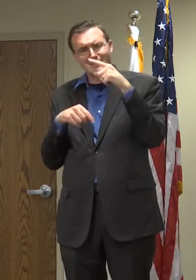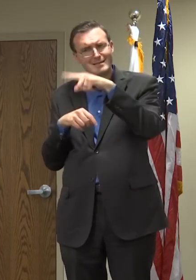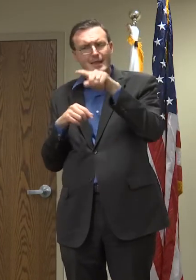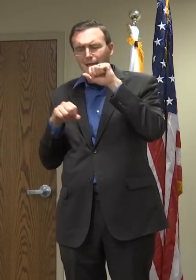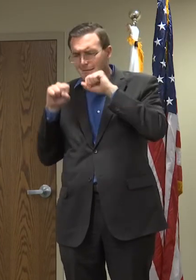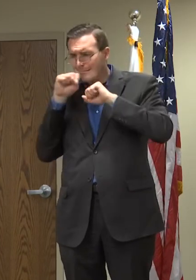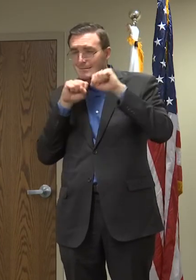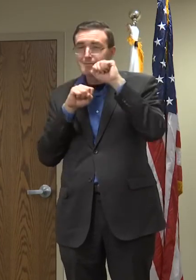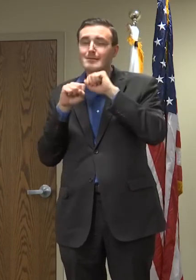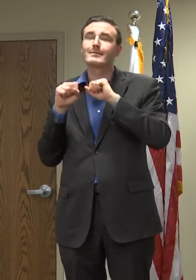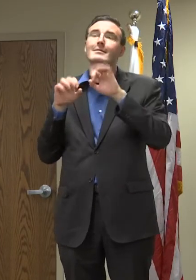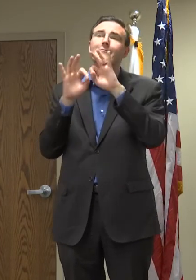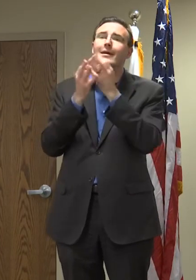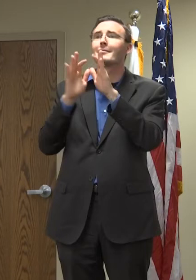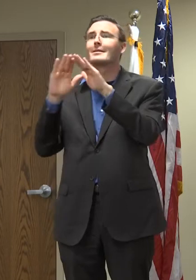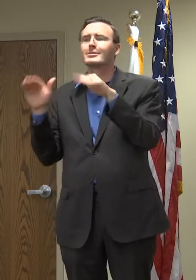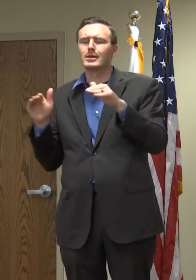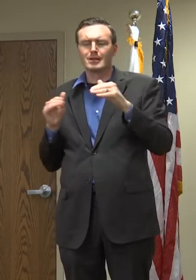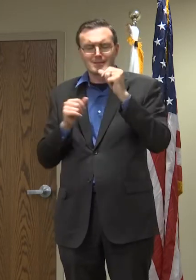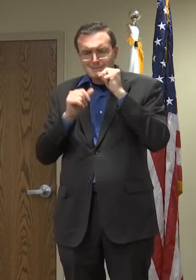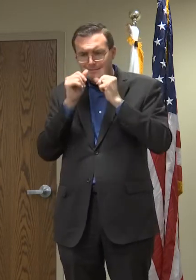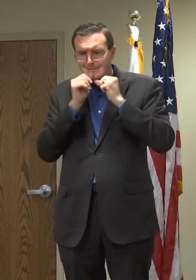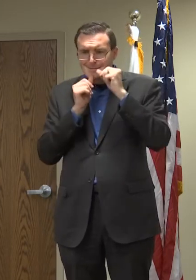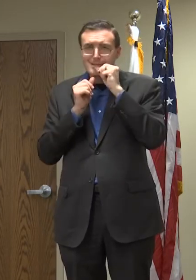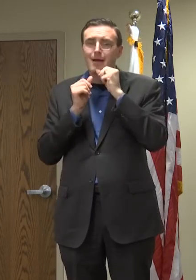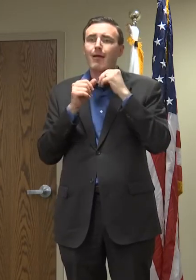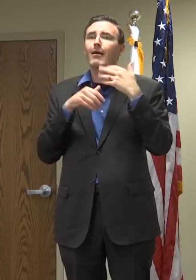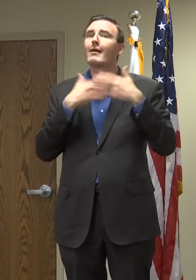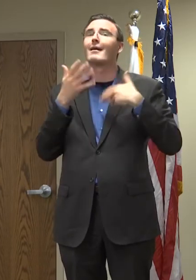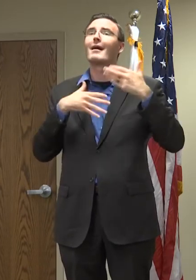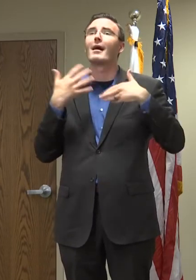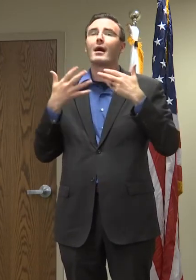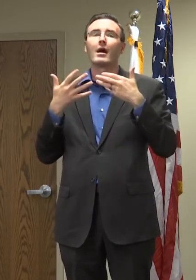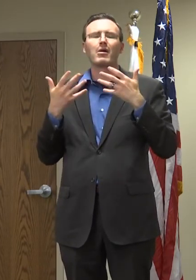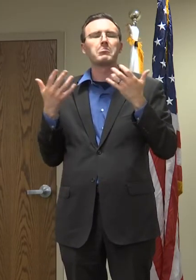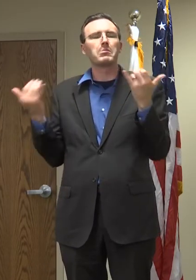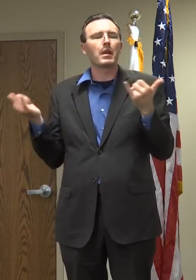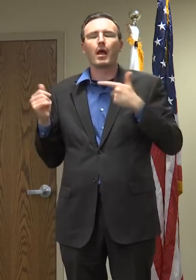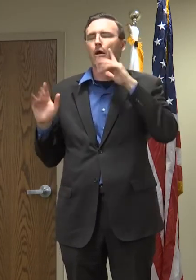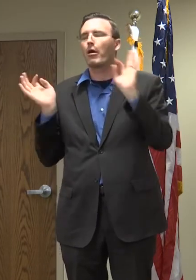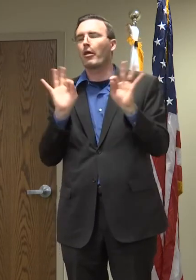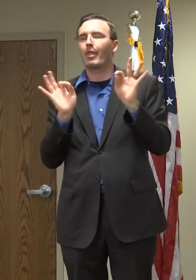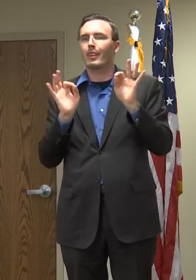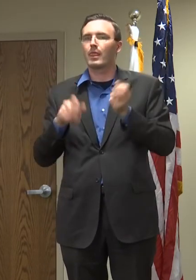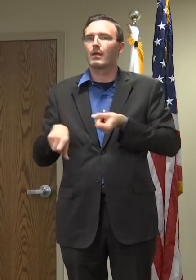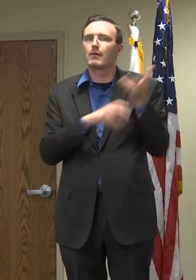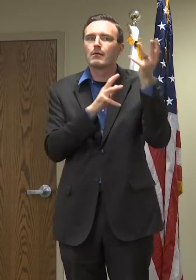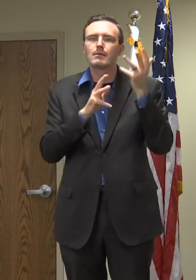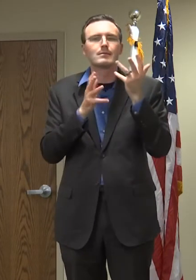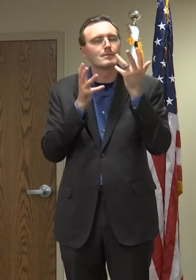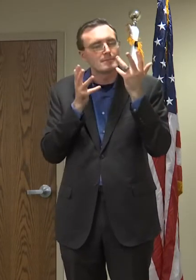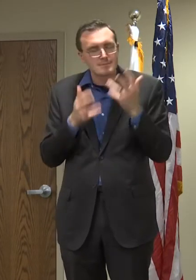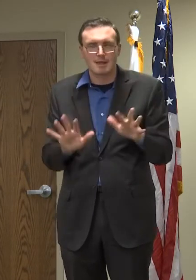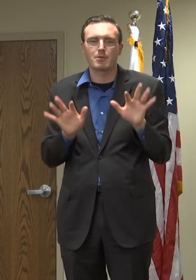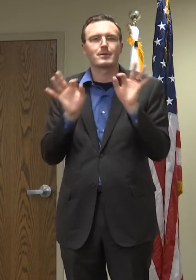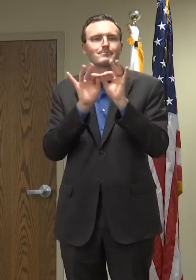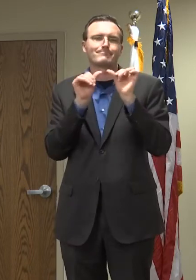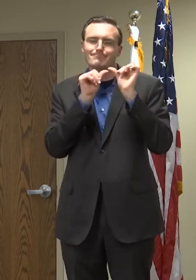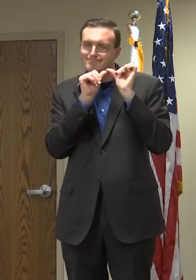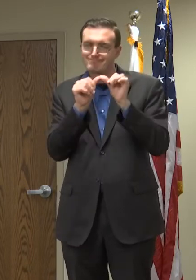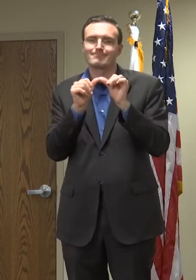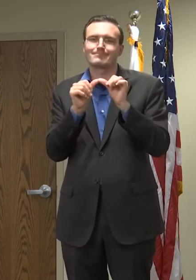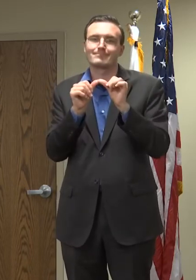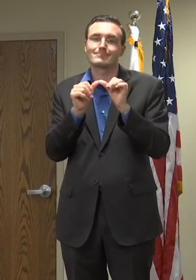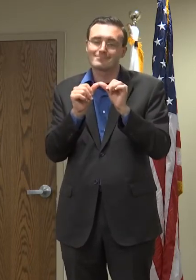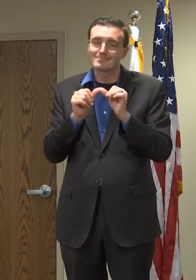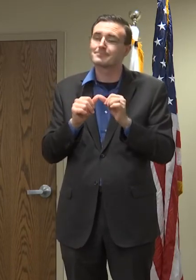our children, our schools suffered during this time frame. We need to continue to our due diligence on this. So with that, I'm going to